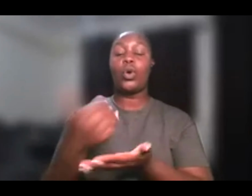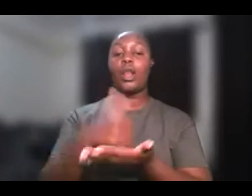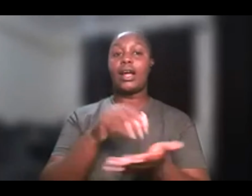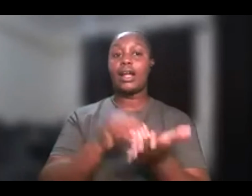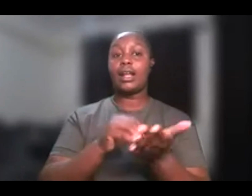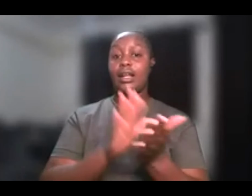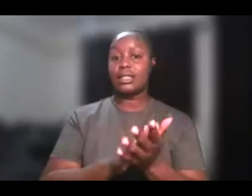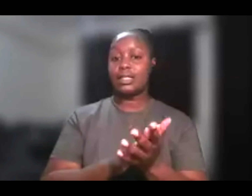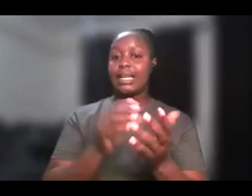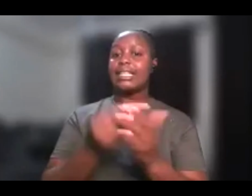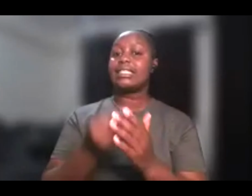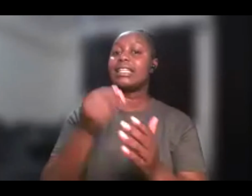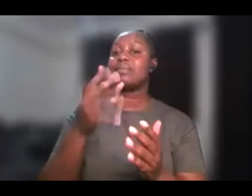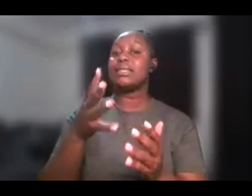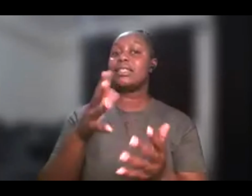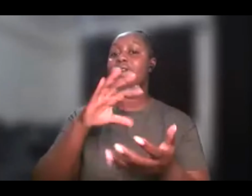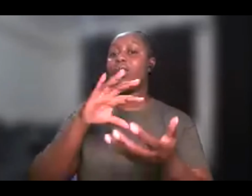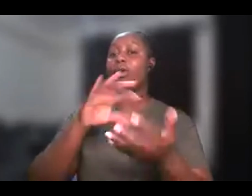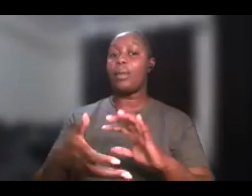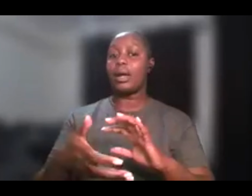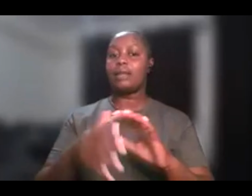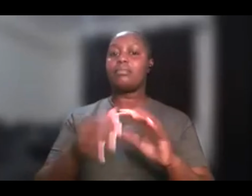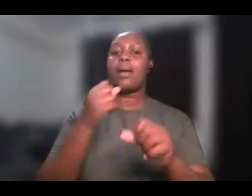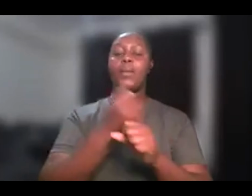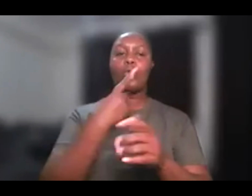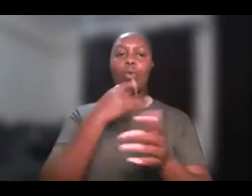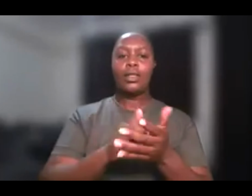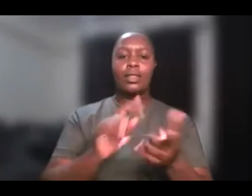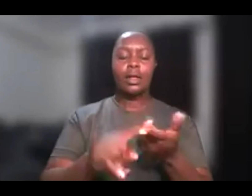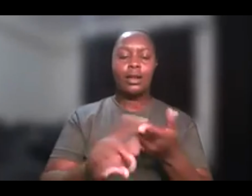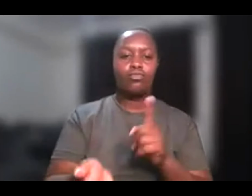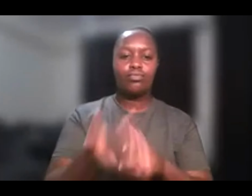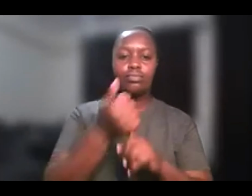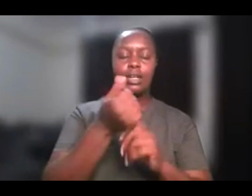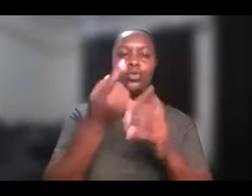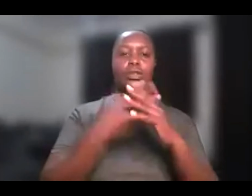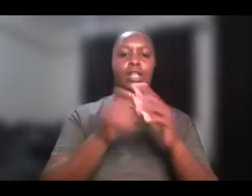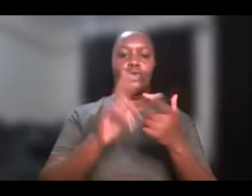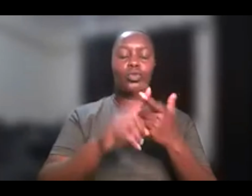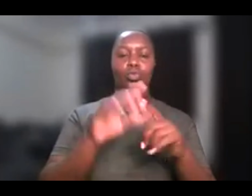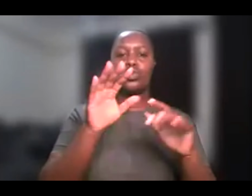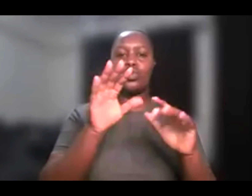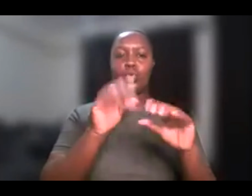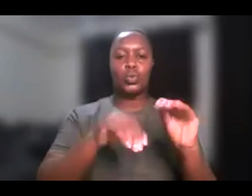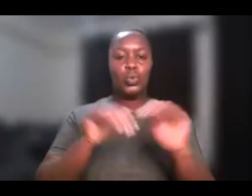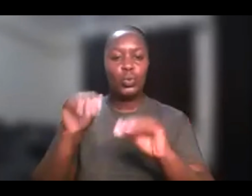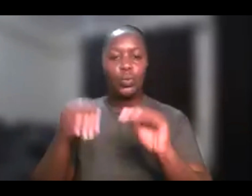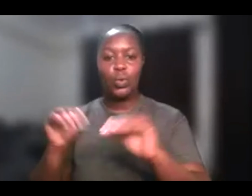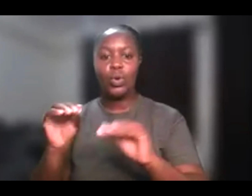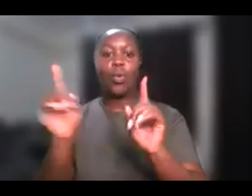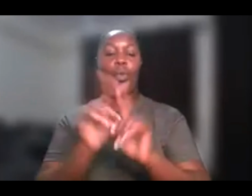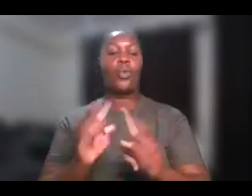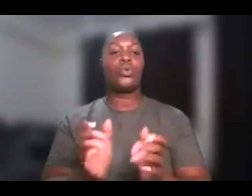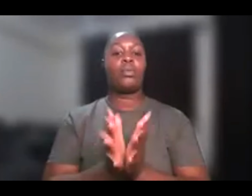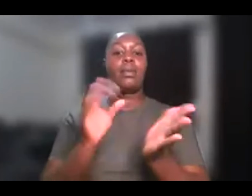in terms of cleaning up the data, as it would be. And even public data sets are also very small, even with